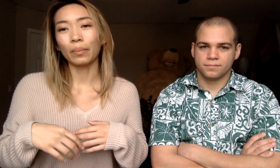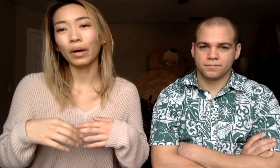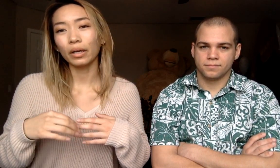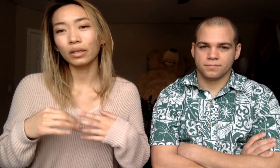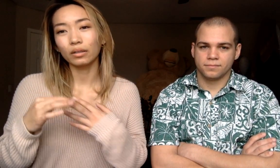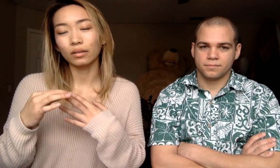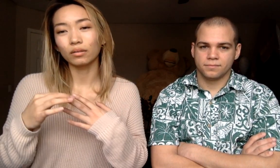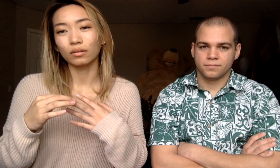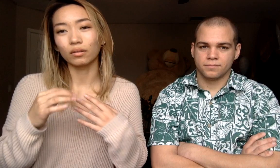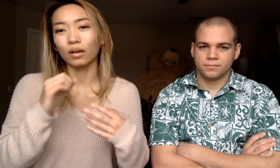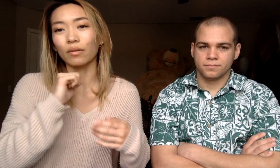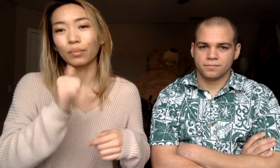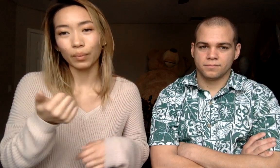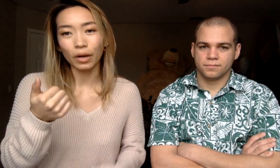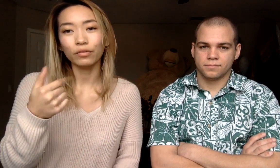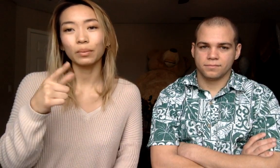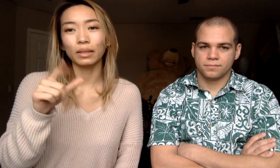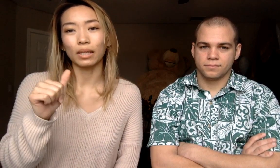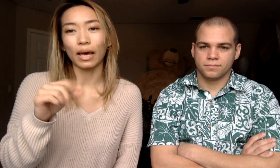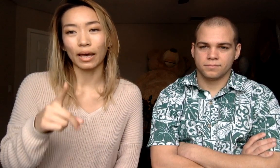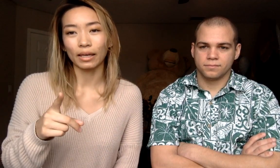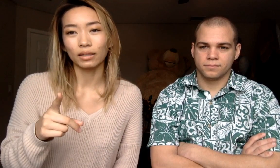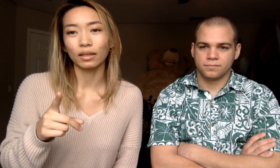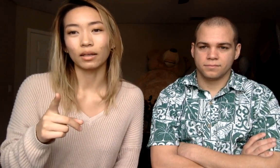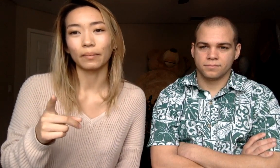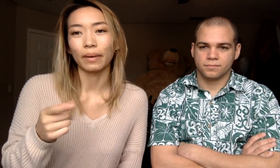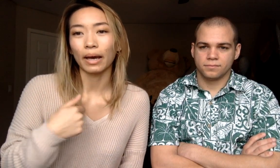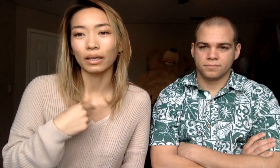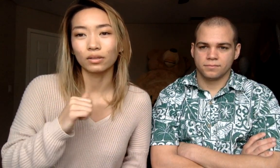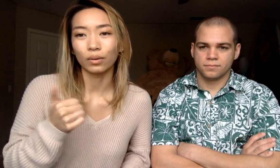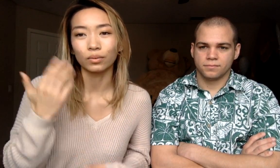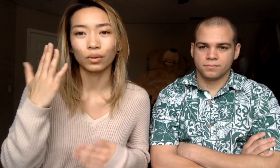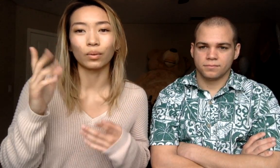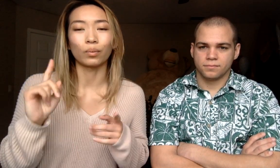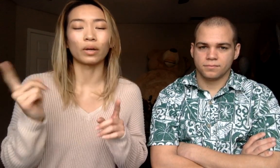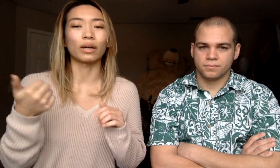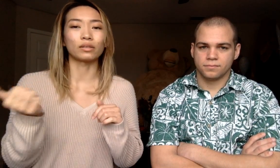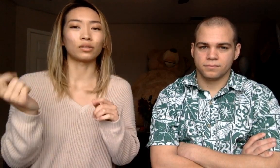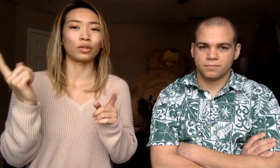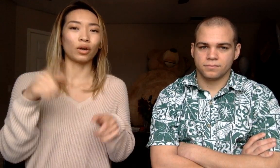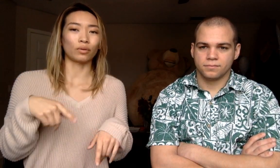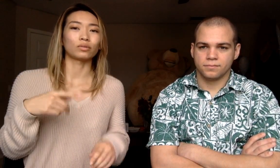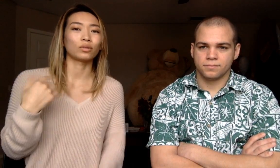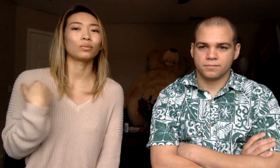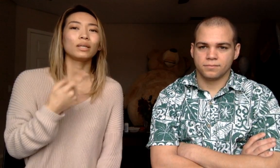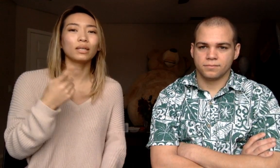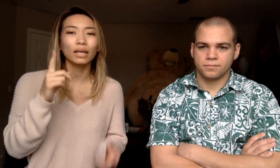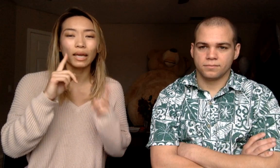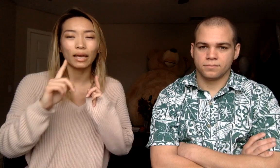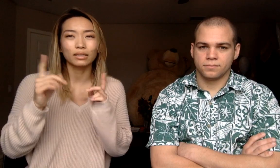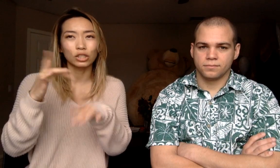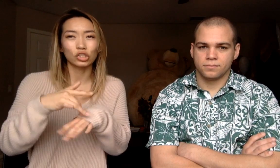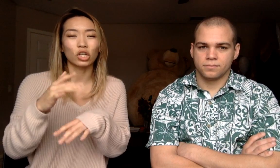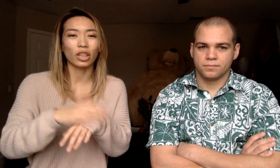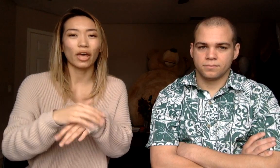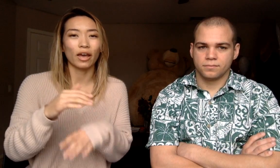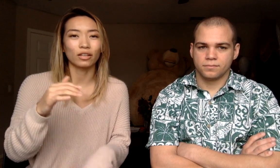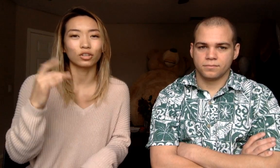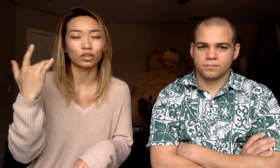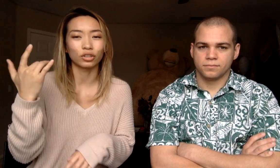Apart from GLAAD, I don't know where else to go. So we kind of touched on that